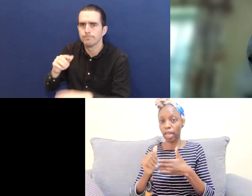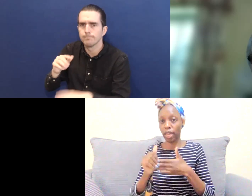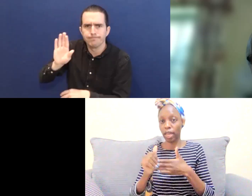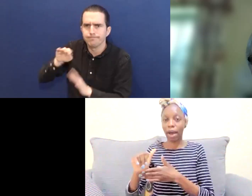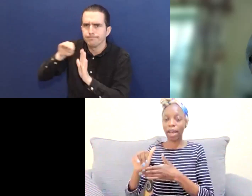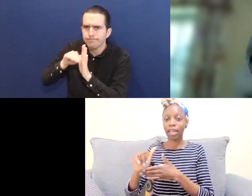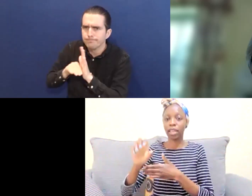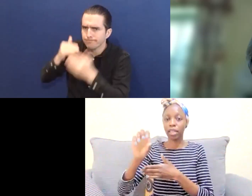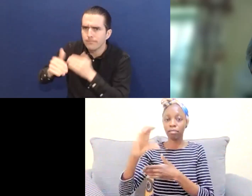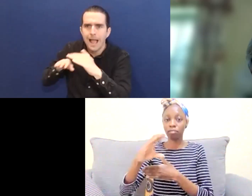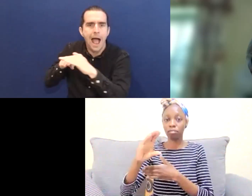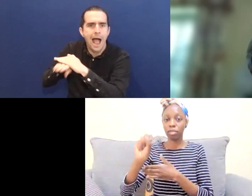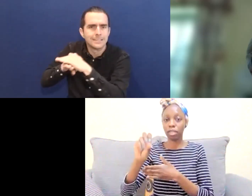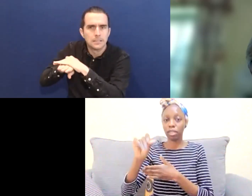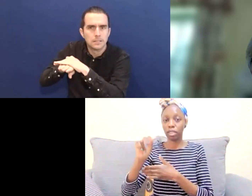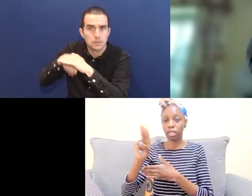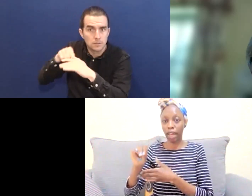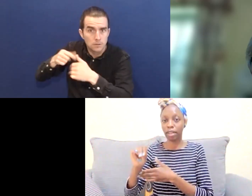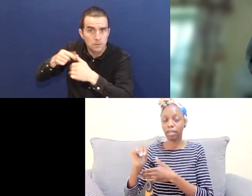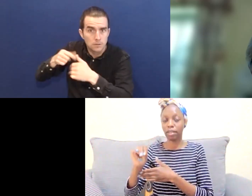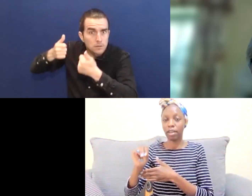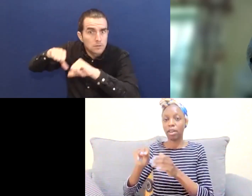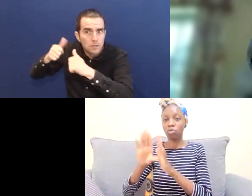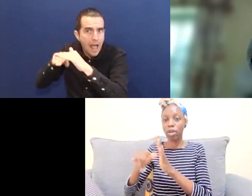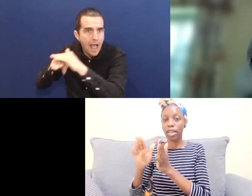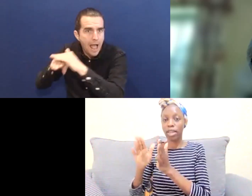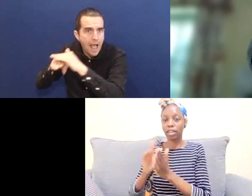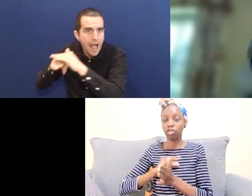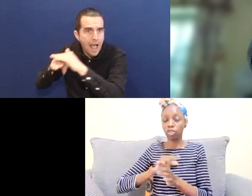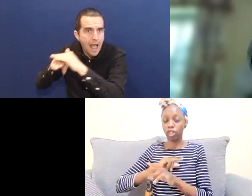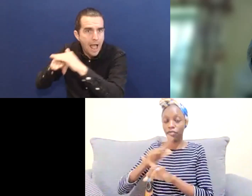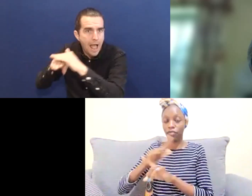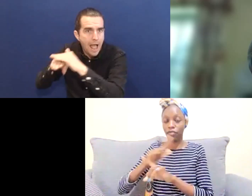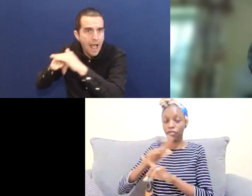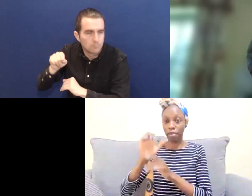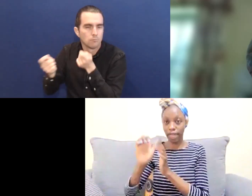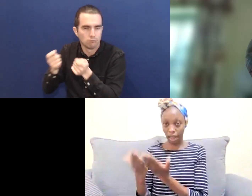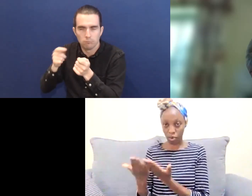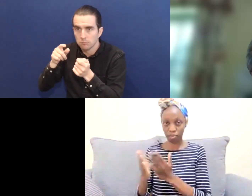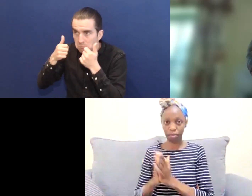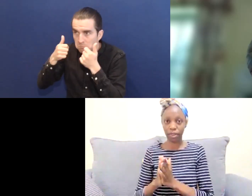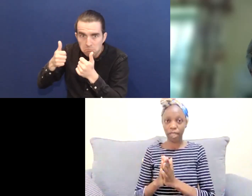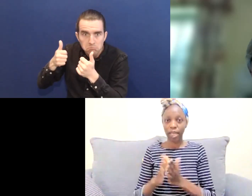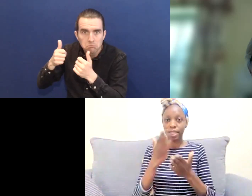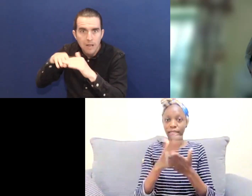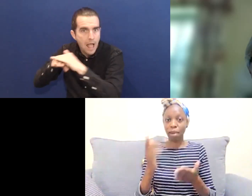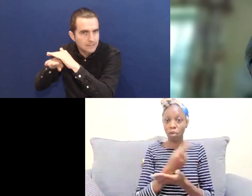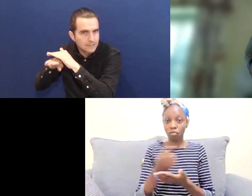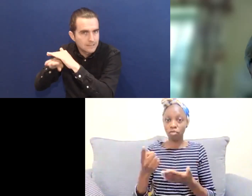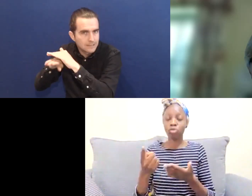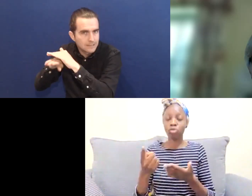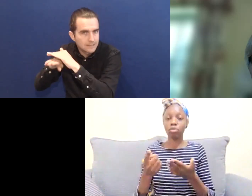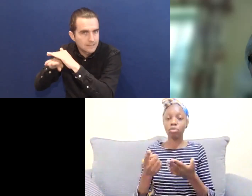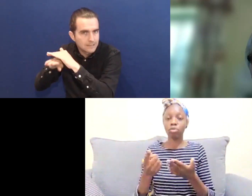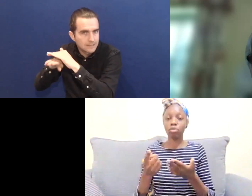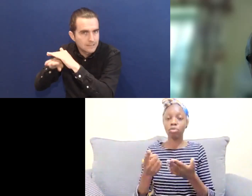led by Sean, Will, and Georgine from Ikitabu. Some of you, as I said, will have registered